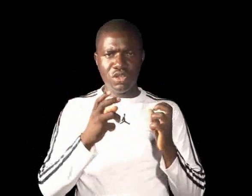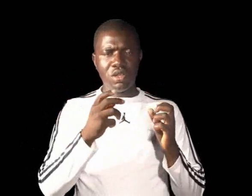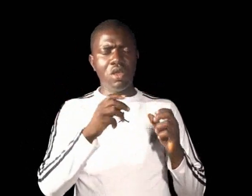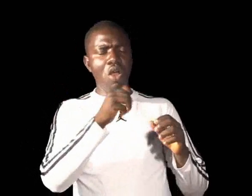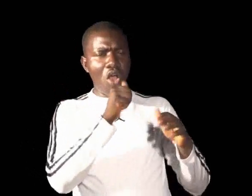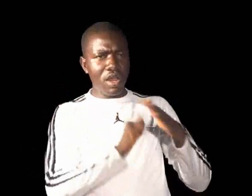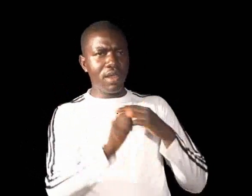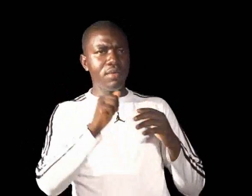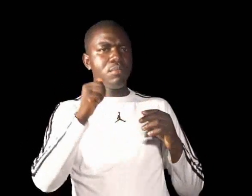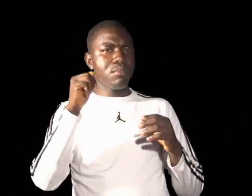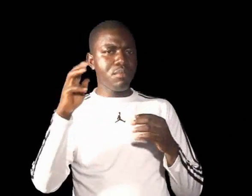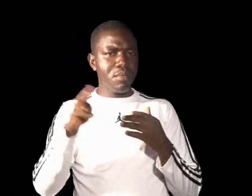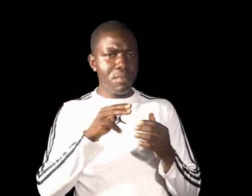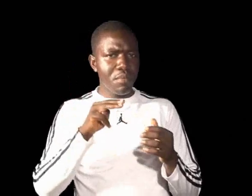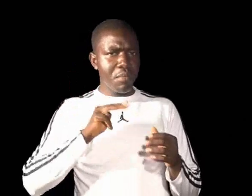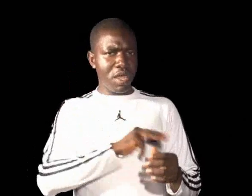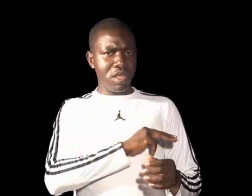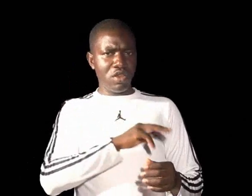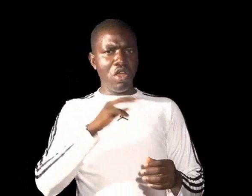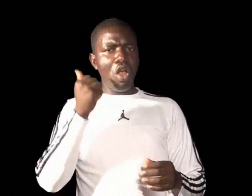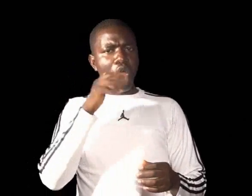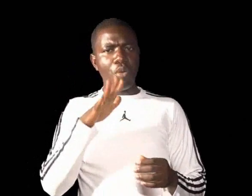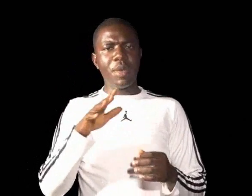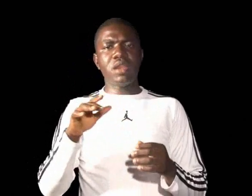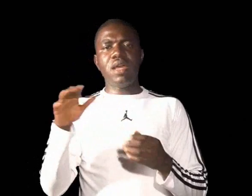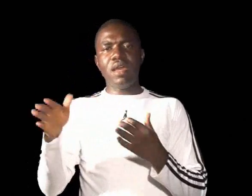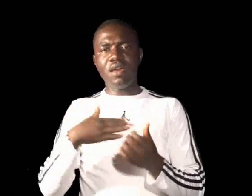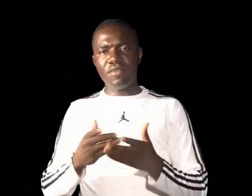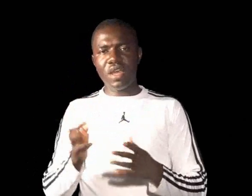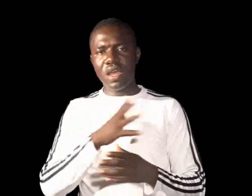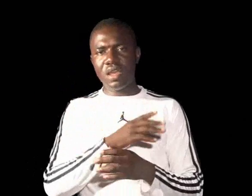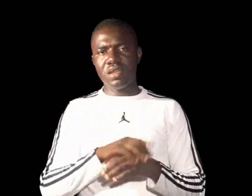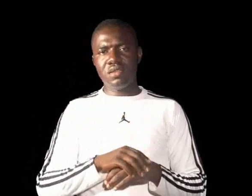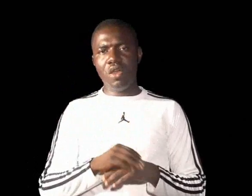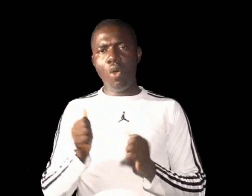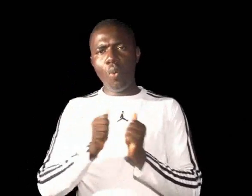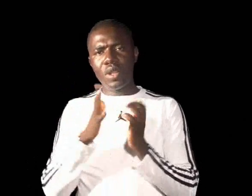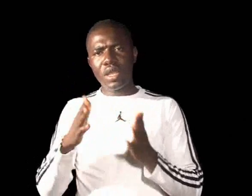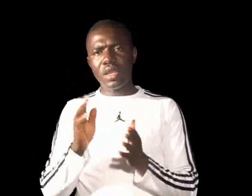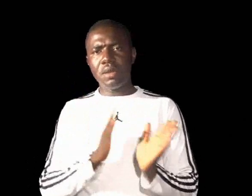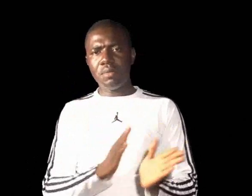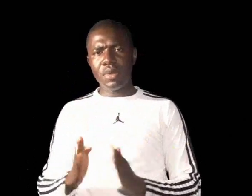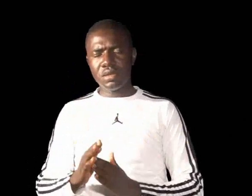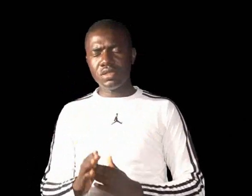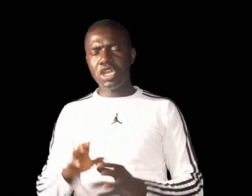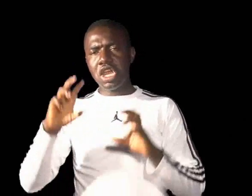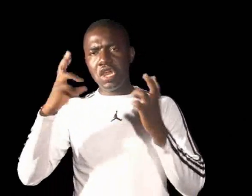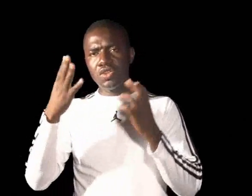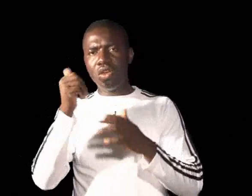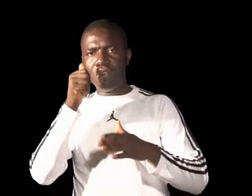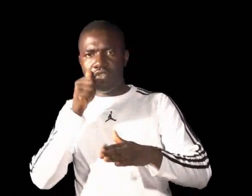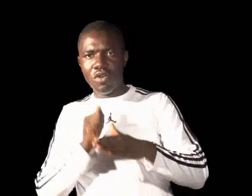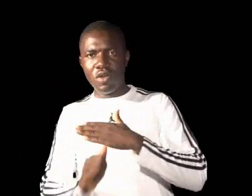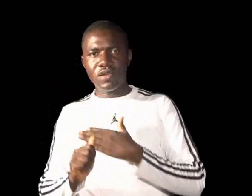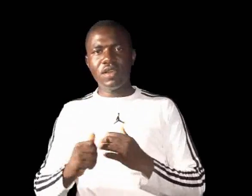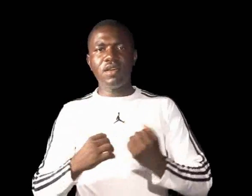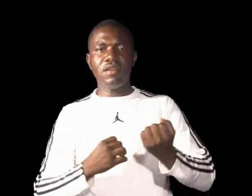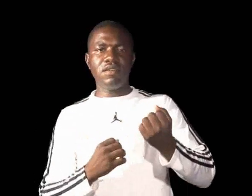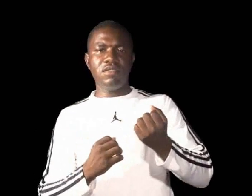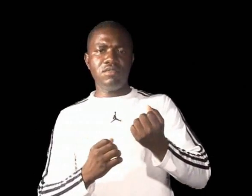Women Affairs and Social Development, with no clear plan for comprehensive action. Issues of underfunding and the absence of a